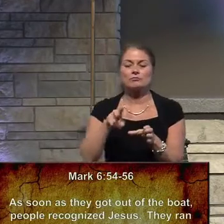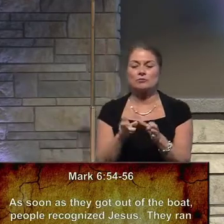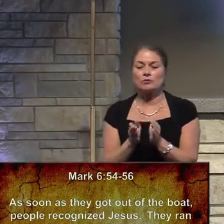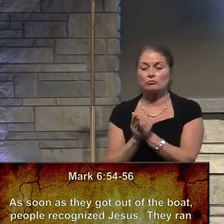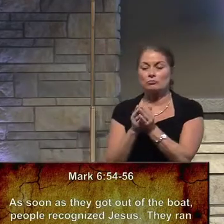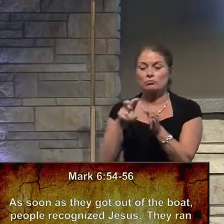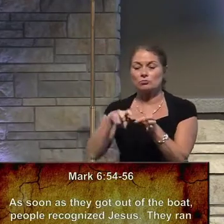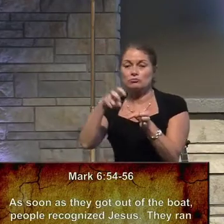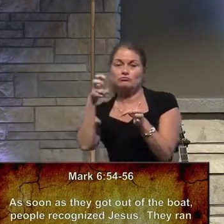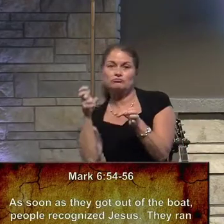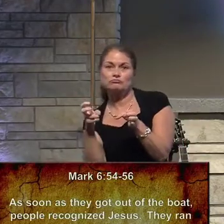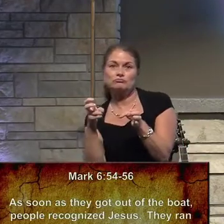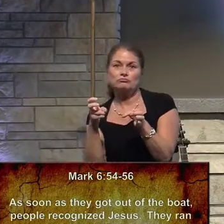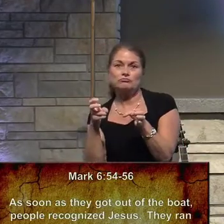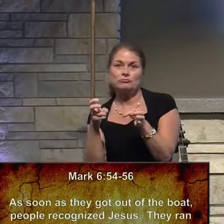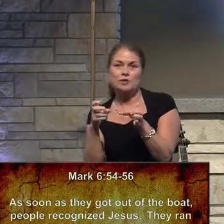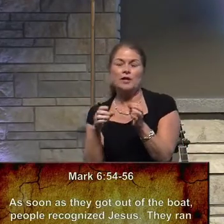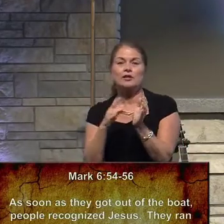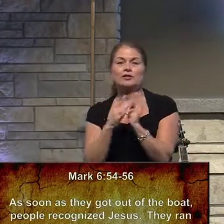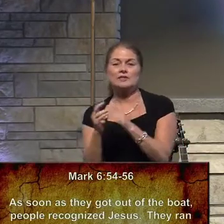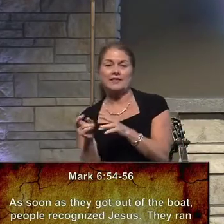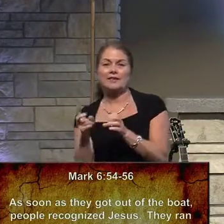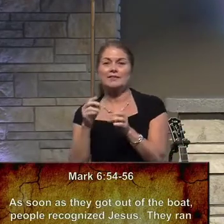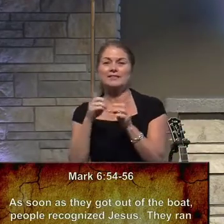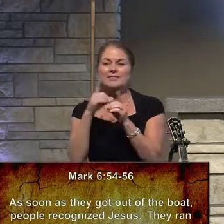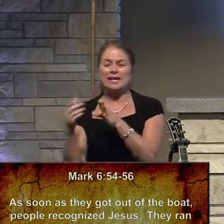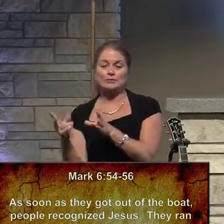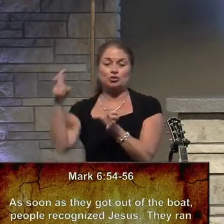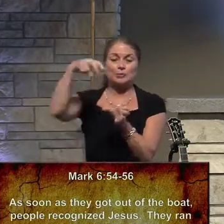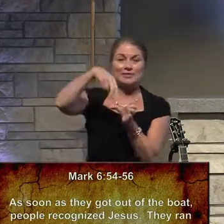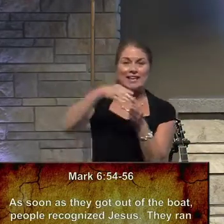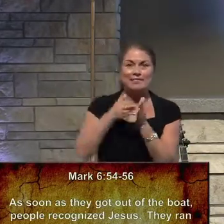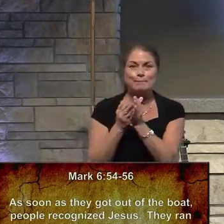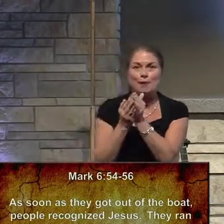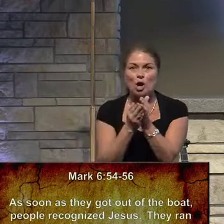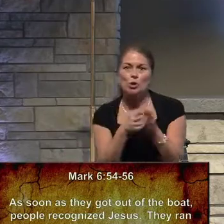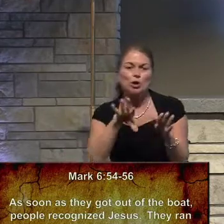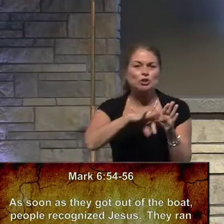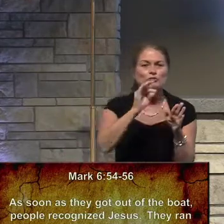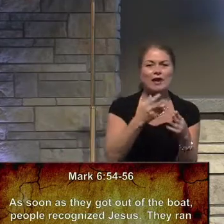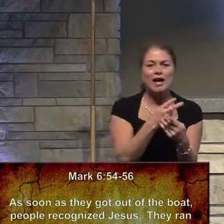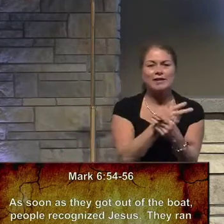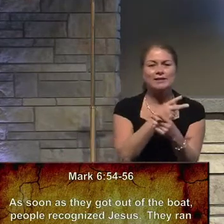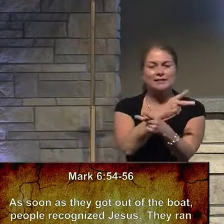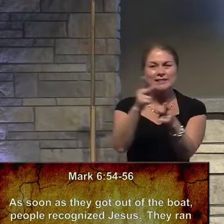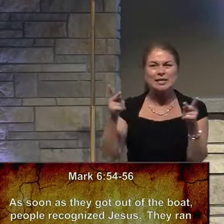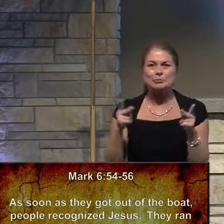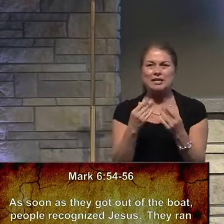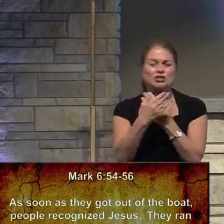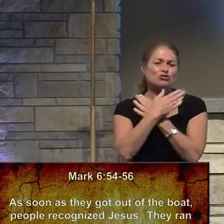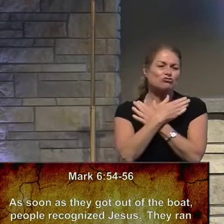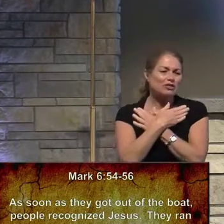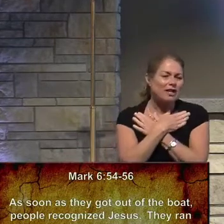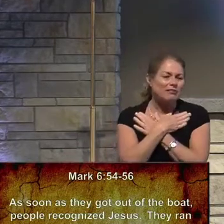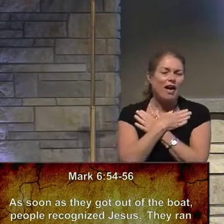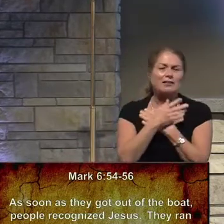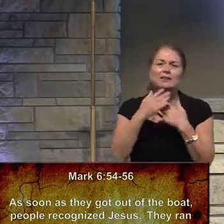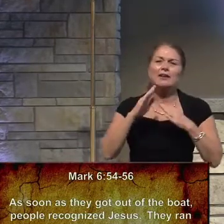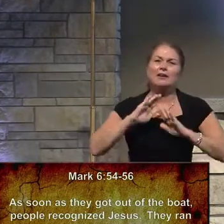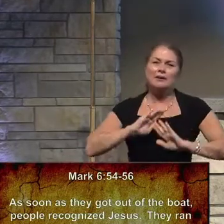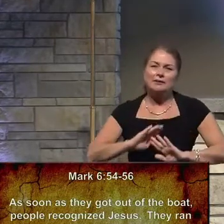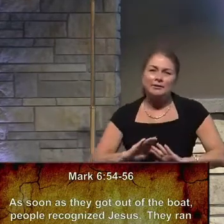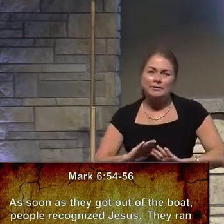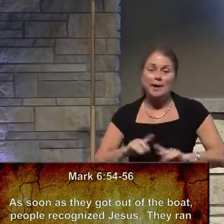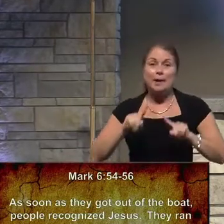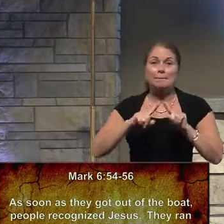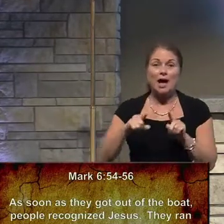and his disciples, they jumped into the boat to go find a place to relax, to have some peace, to rejuvenate. But as soon as they got out